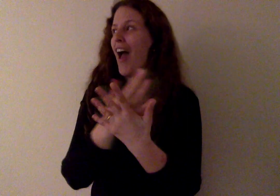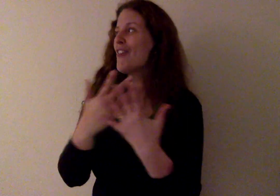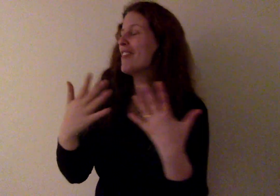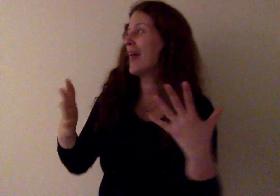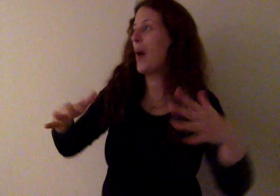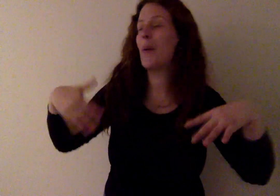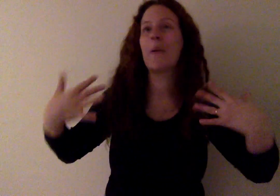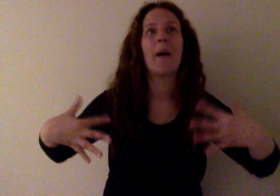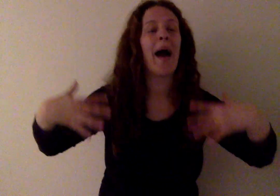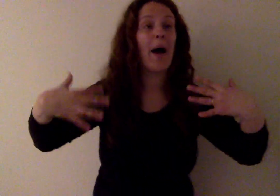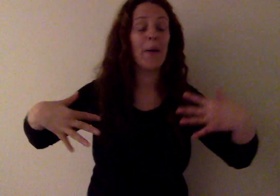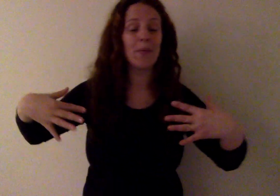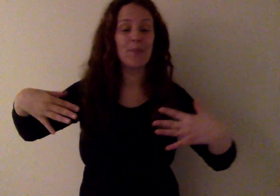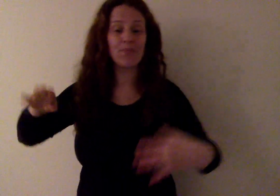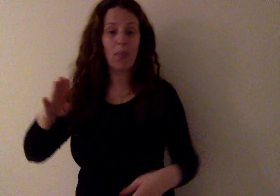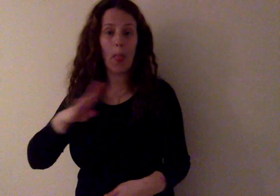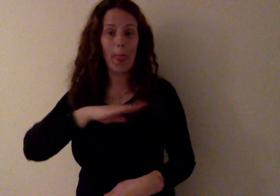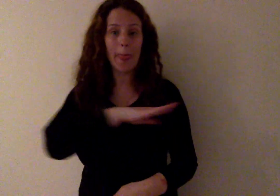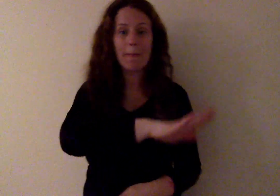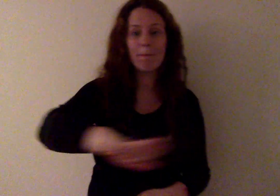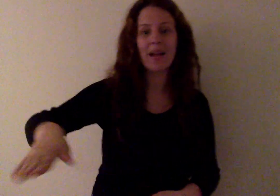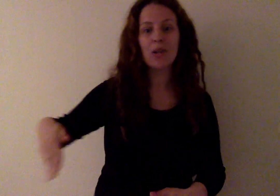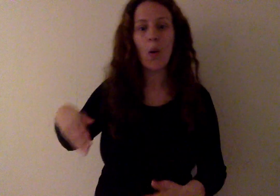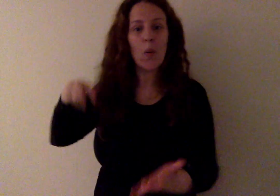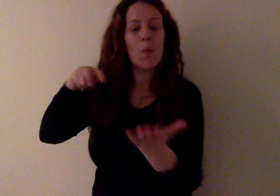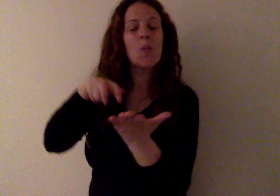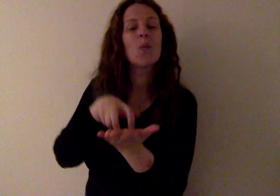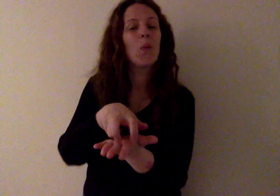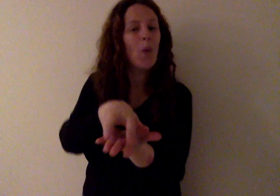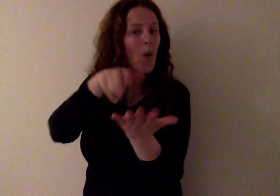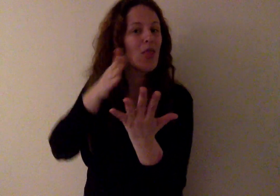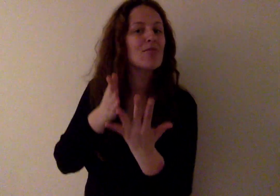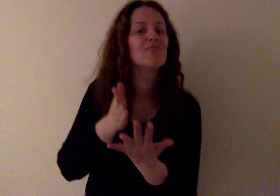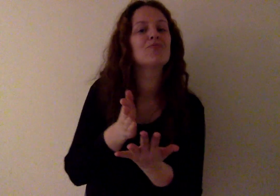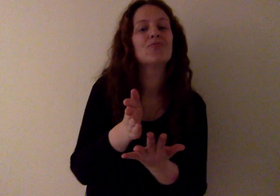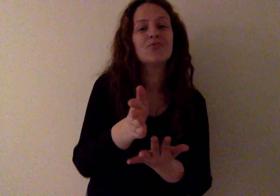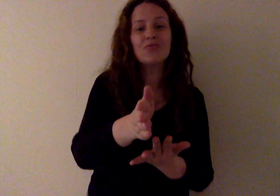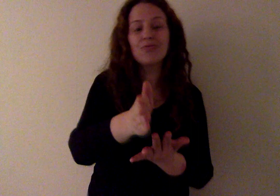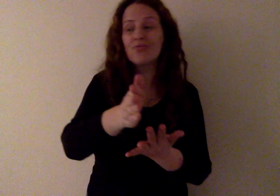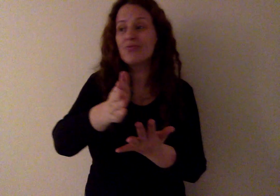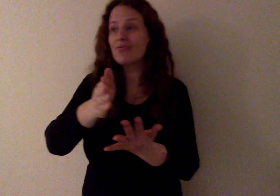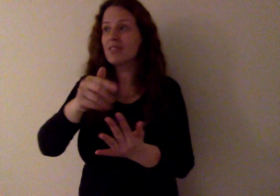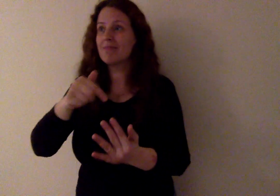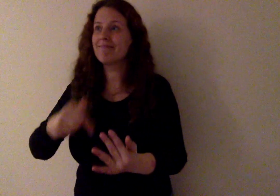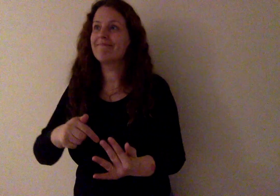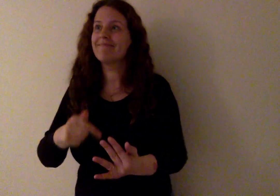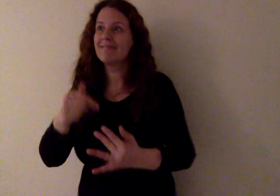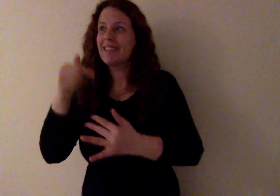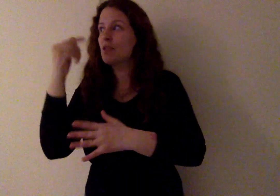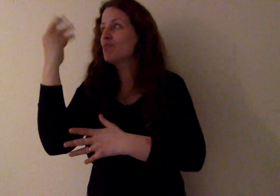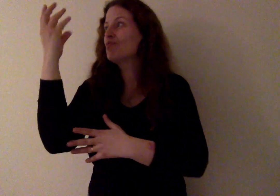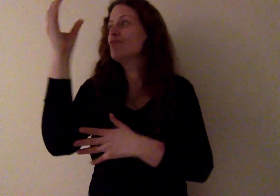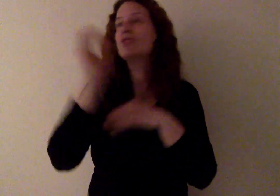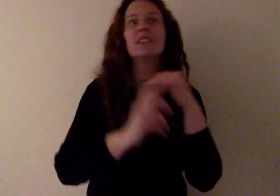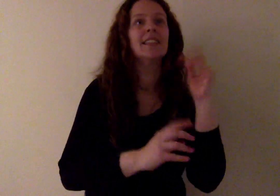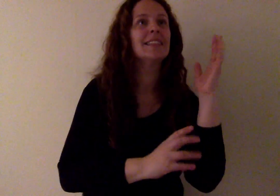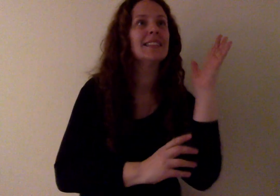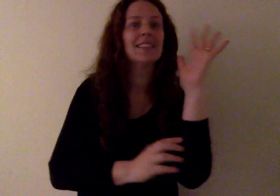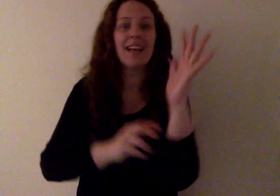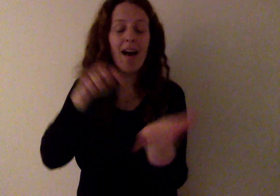busily, along the hedgerows, across the copses, finding everywhere birds building,